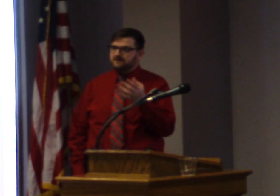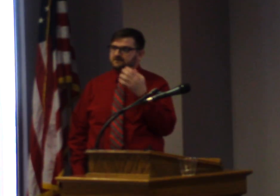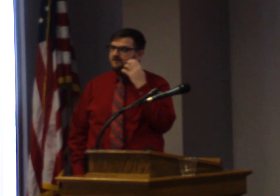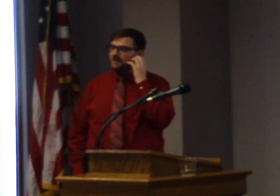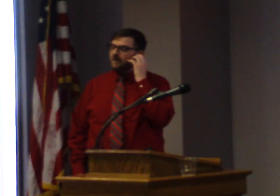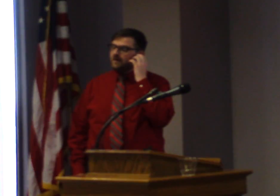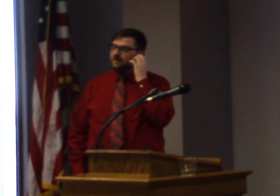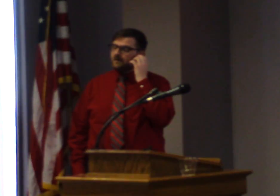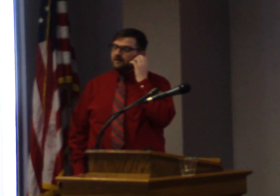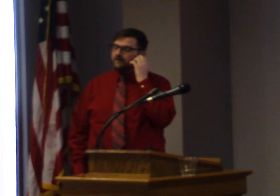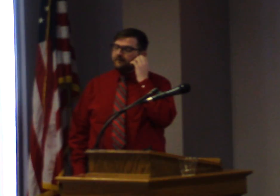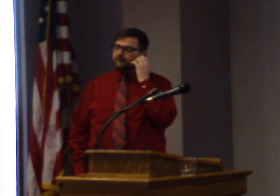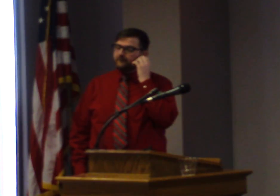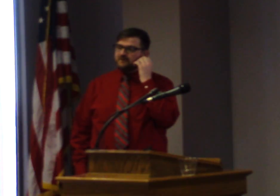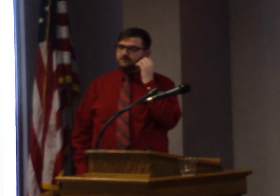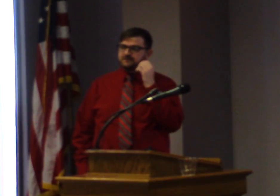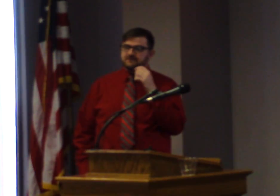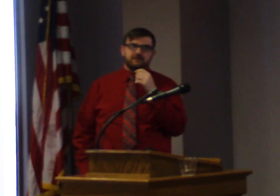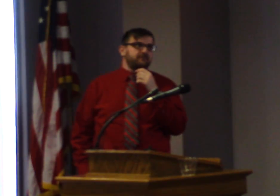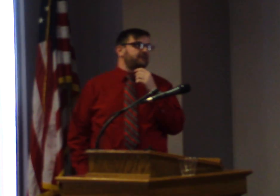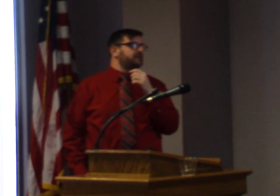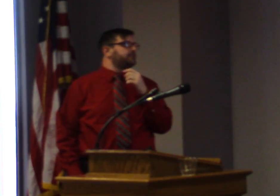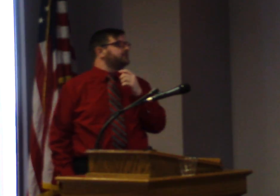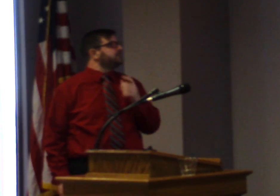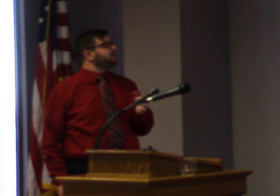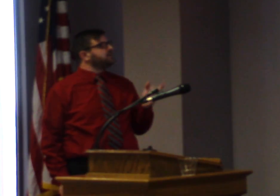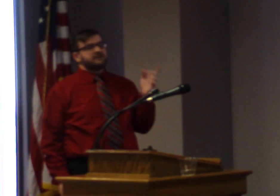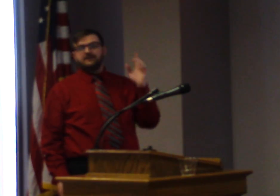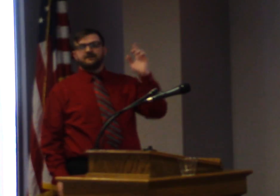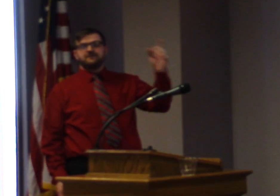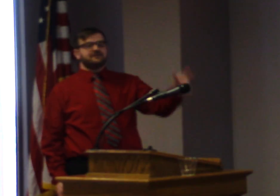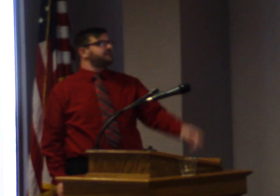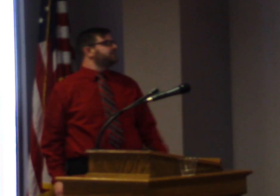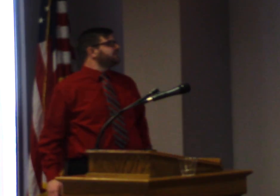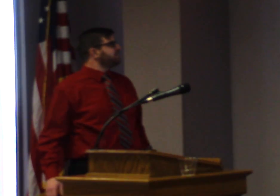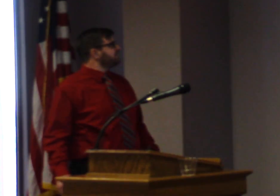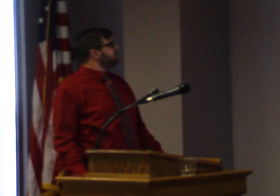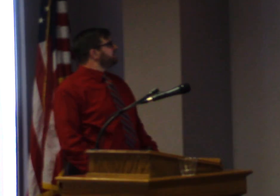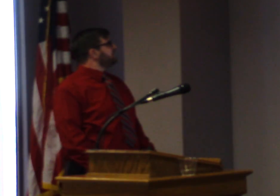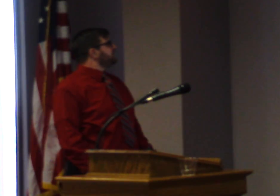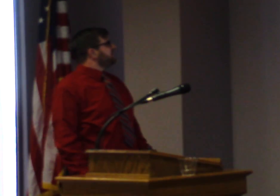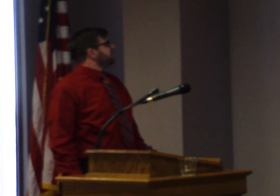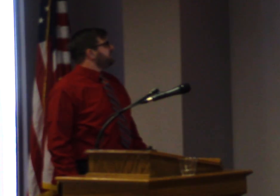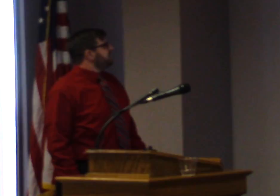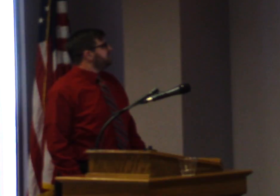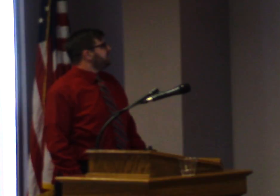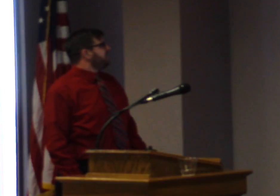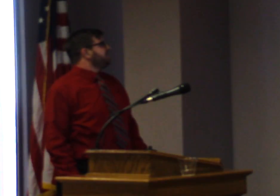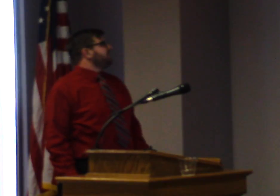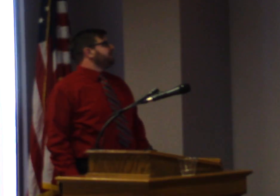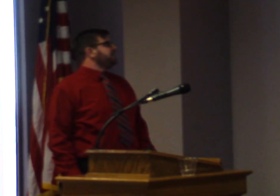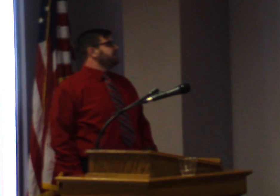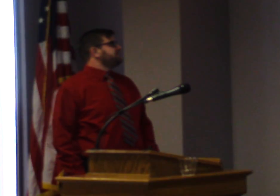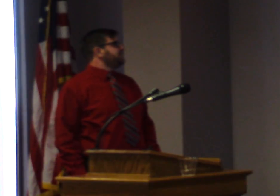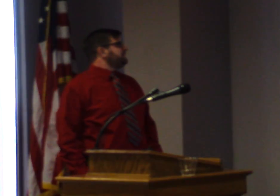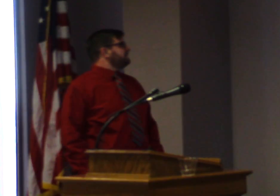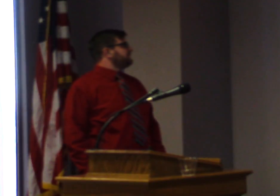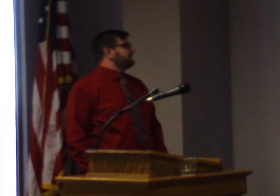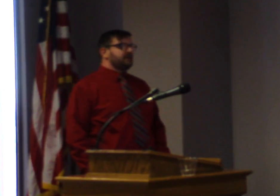utilize resources that are available. All right, go to the next one. All right, the objective, and that